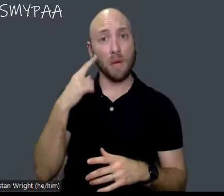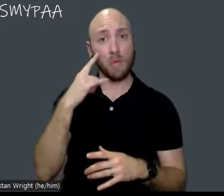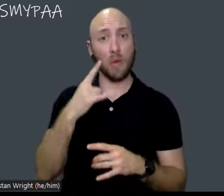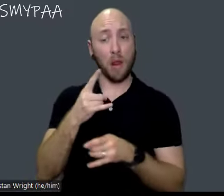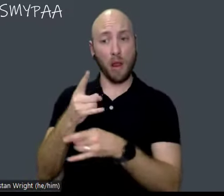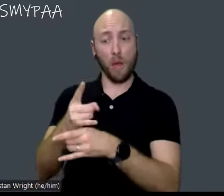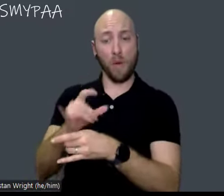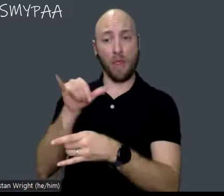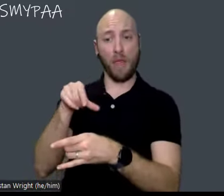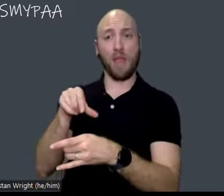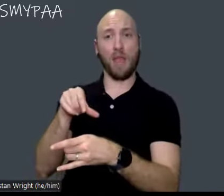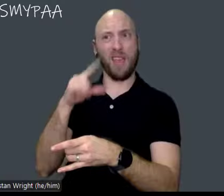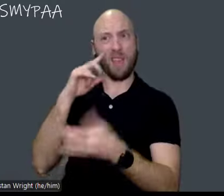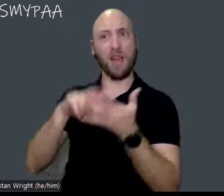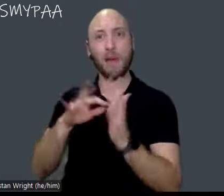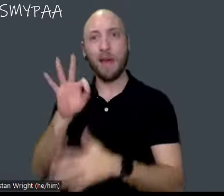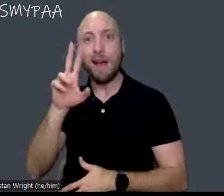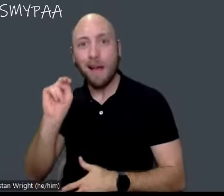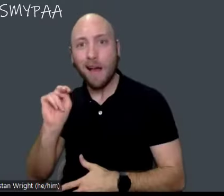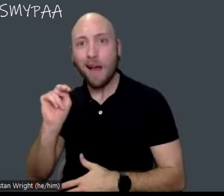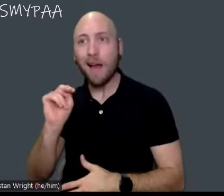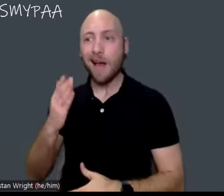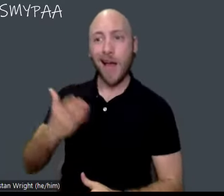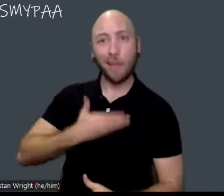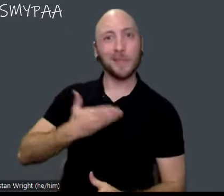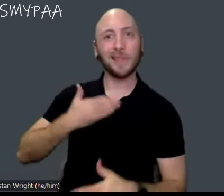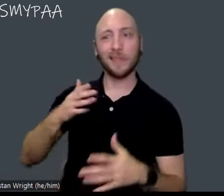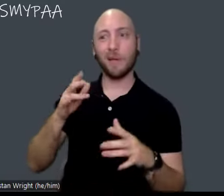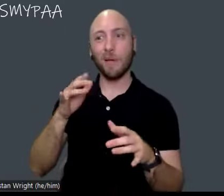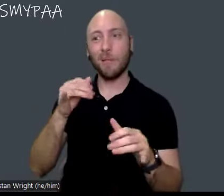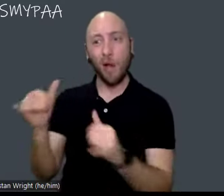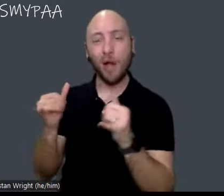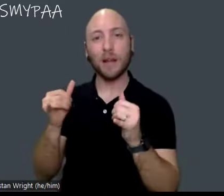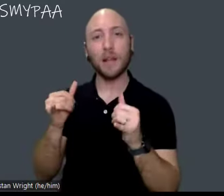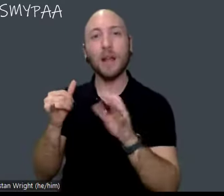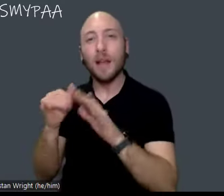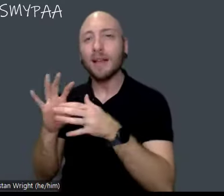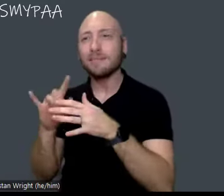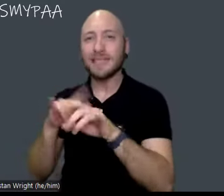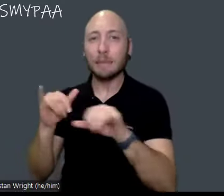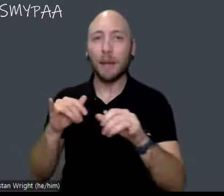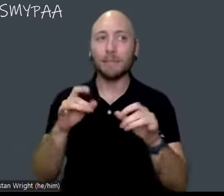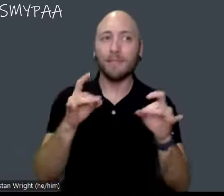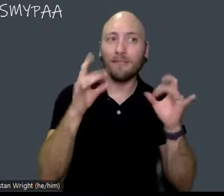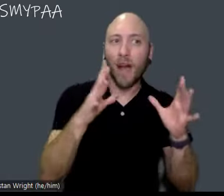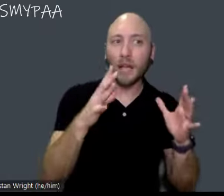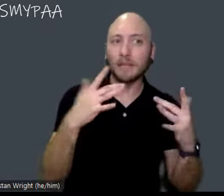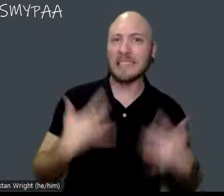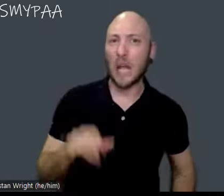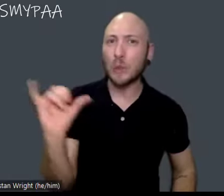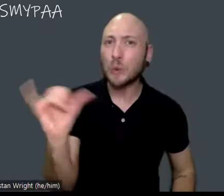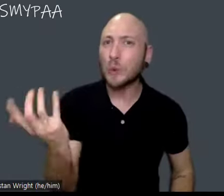with fun and happiness, but also to violence and despair.